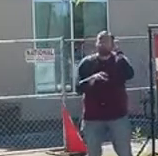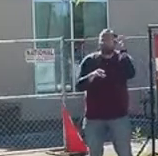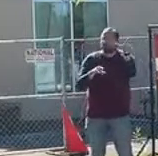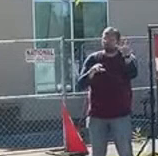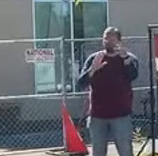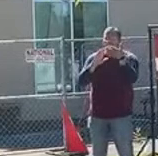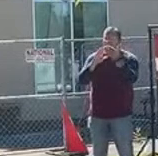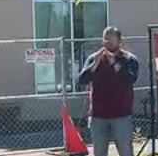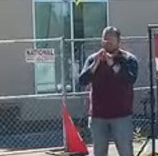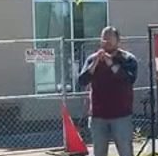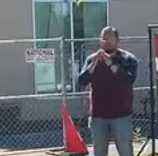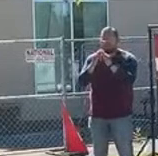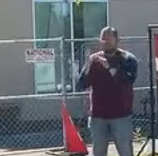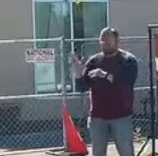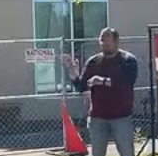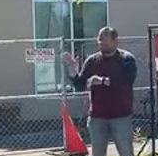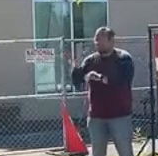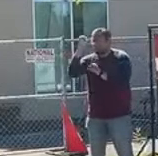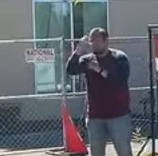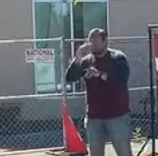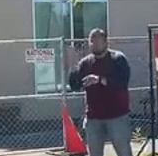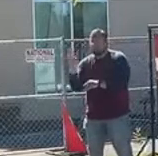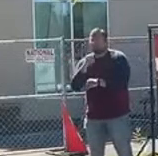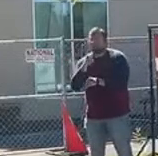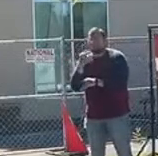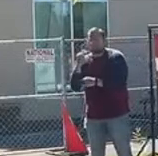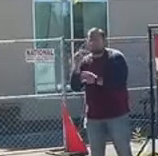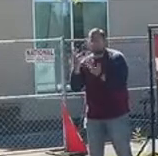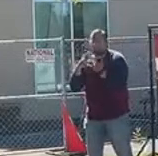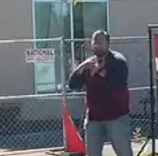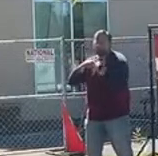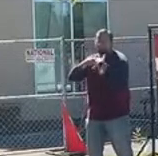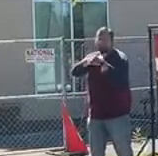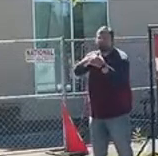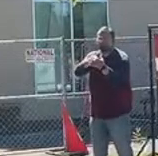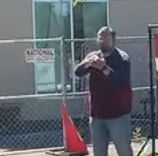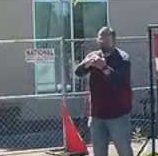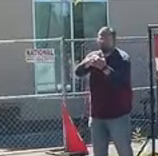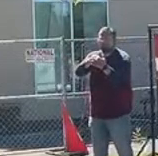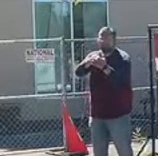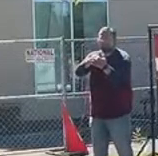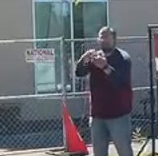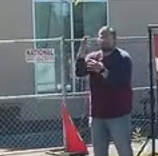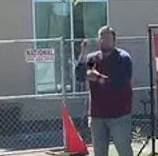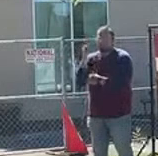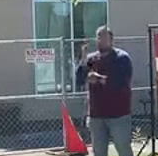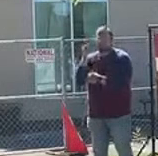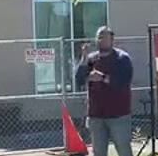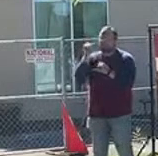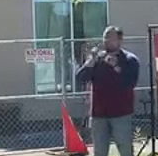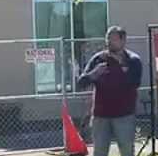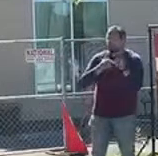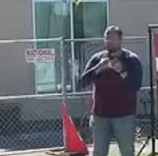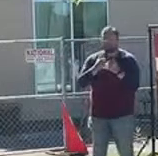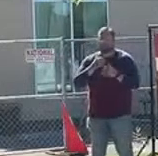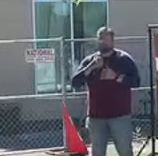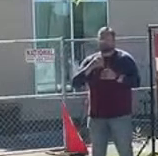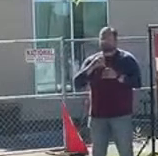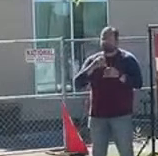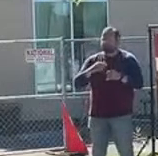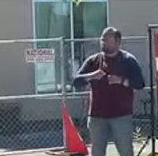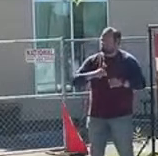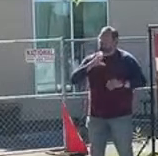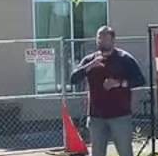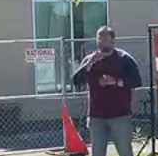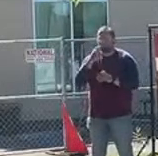voice was woven all through the bond. And last, I'm confident to say that we wouldn't be